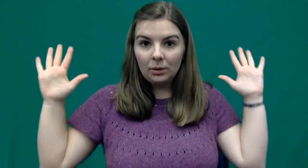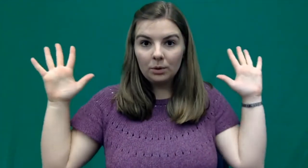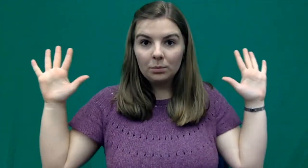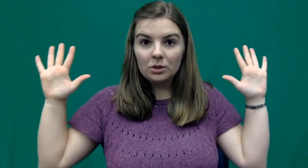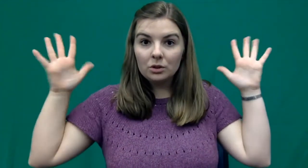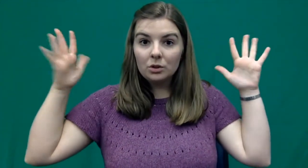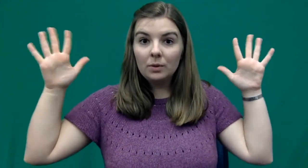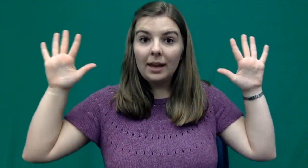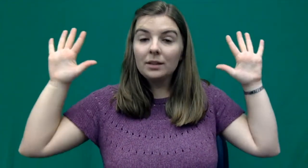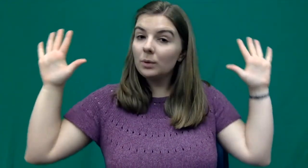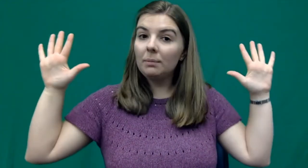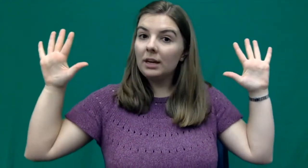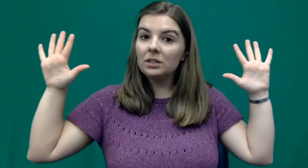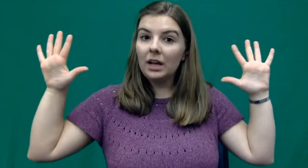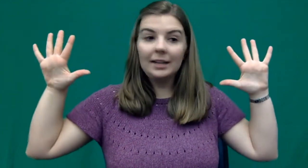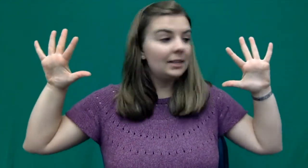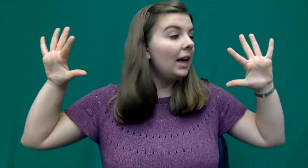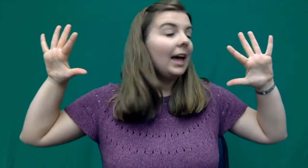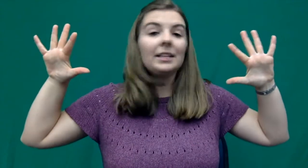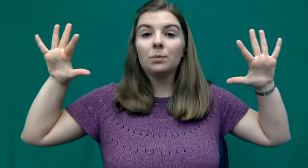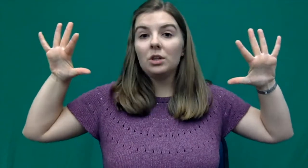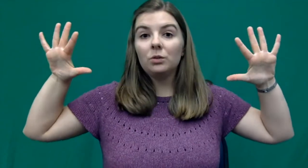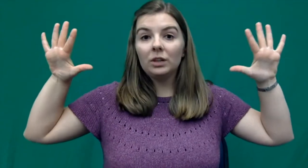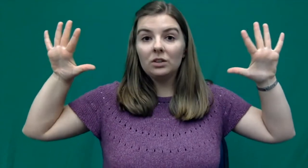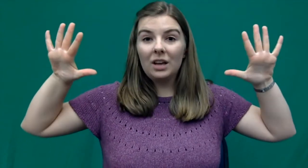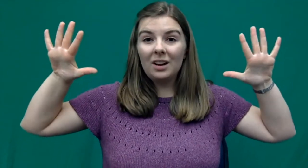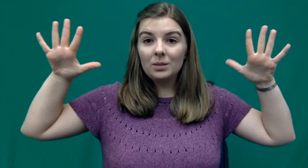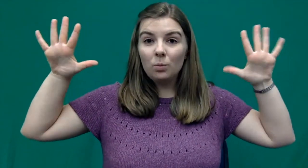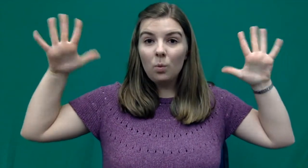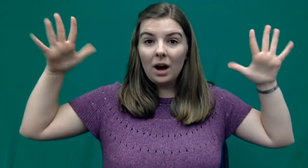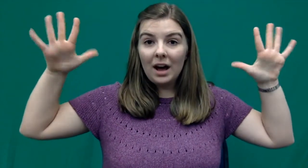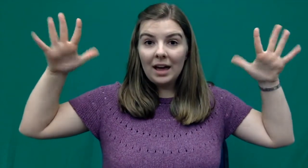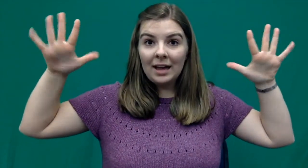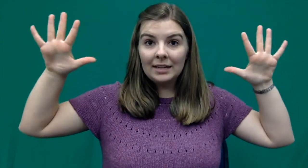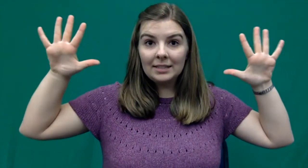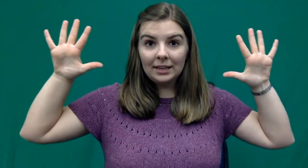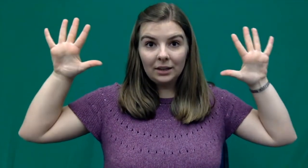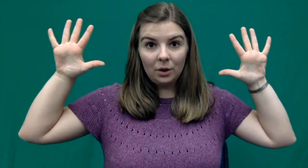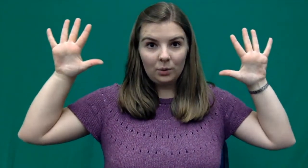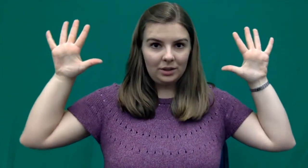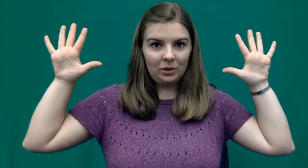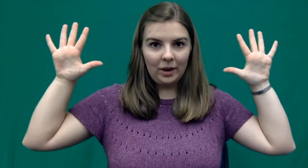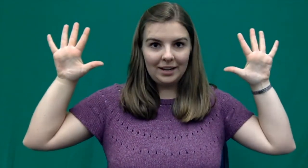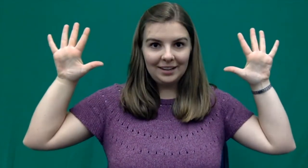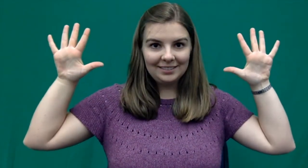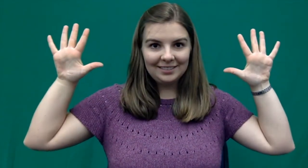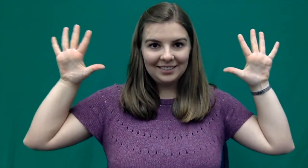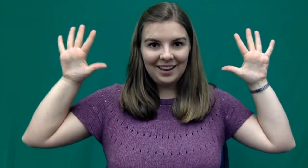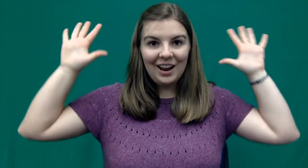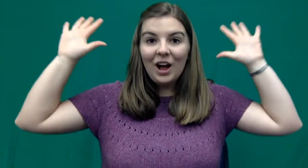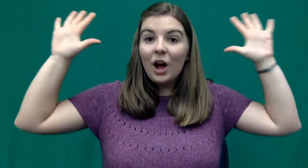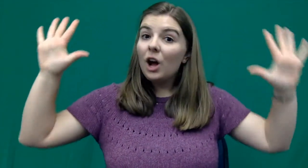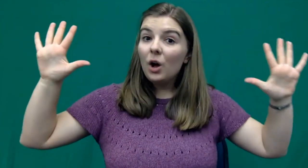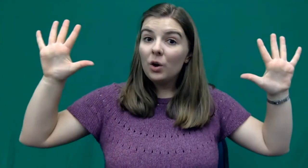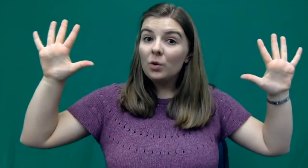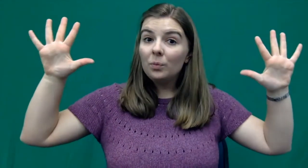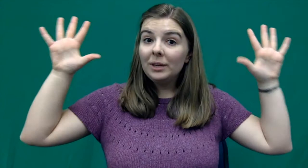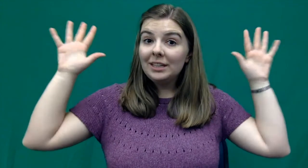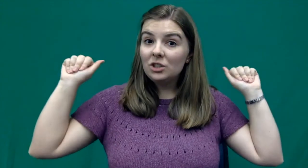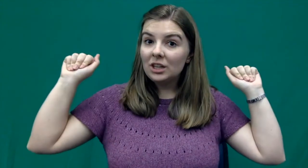Put your two hands right by your sides and spread your fingers out as wide as they can go. You ready? Open, shut